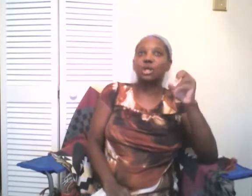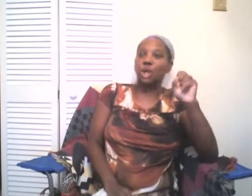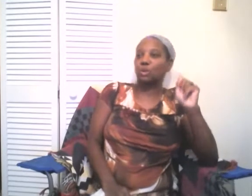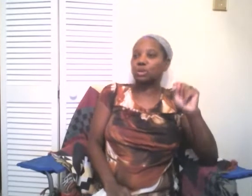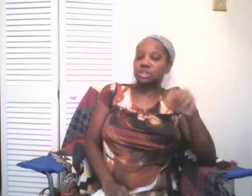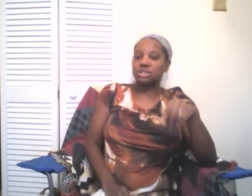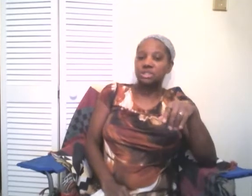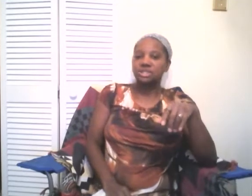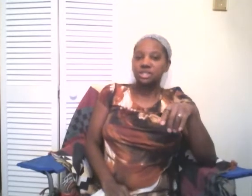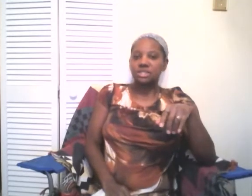the Holy Ghost,